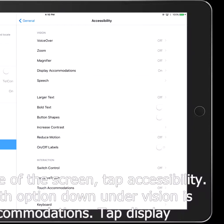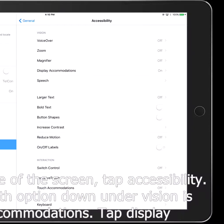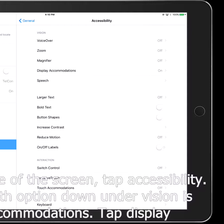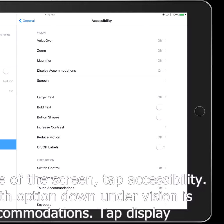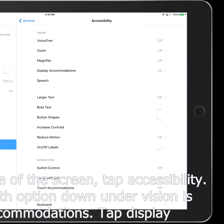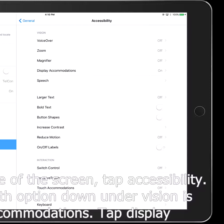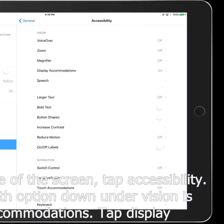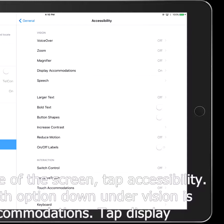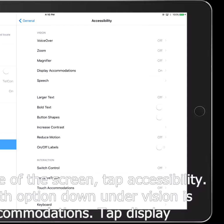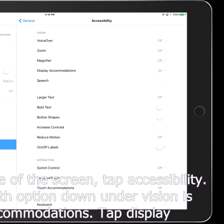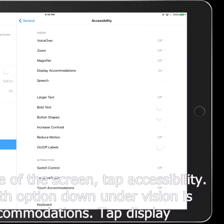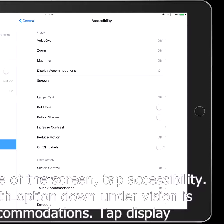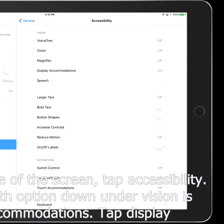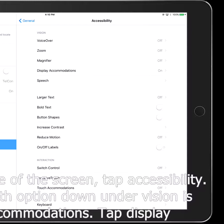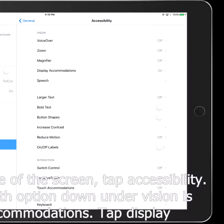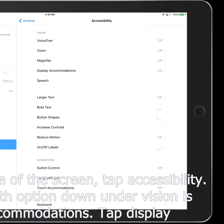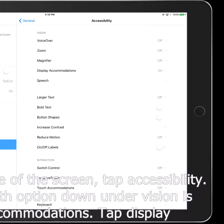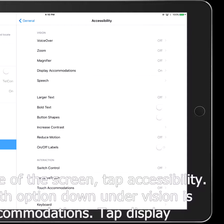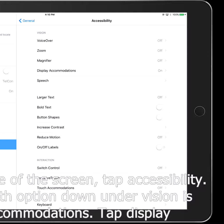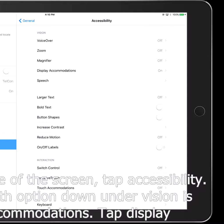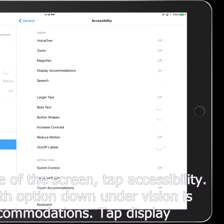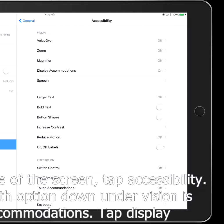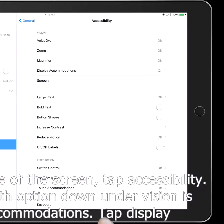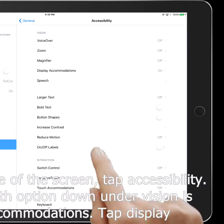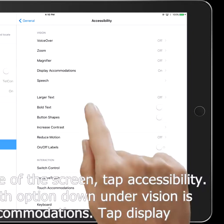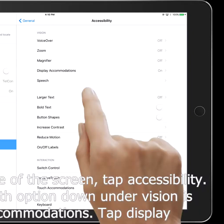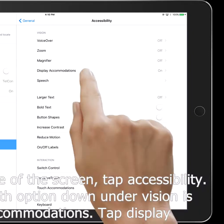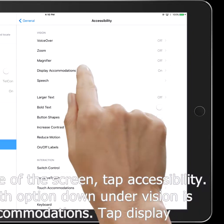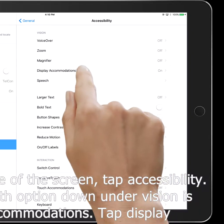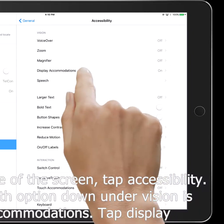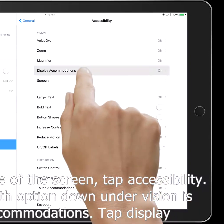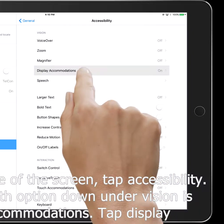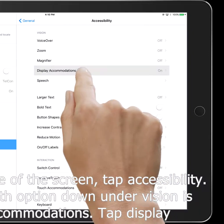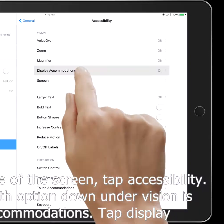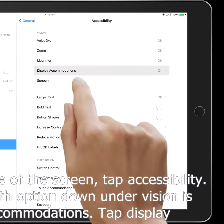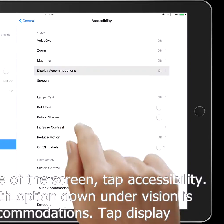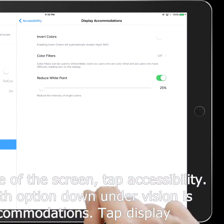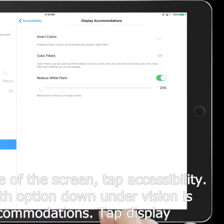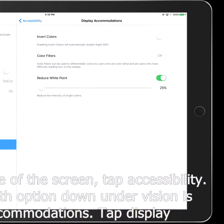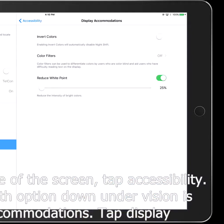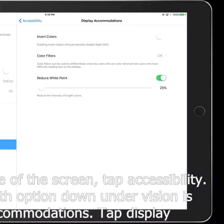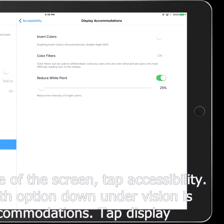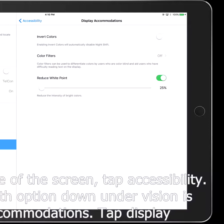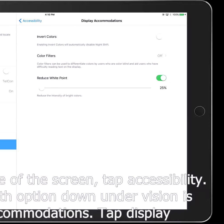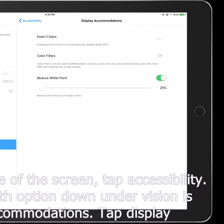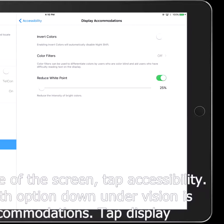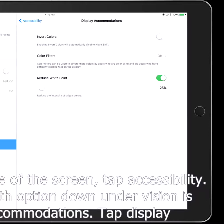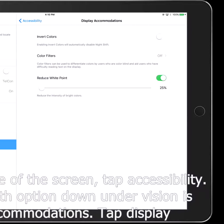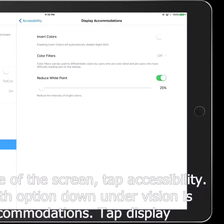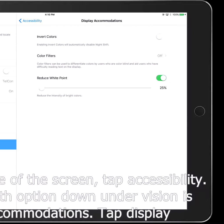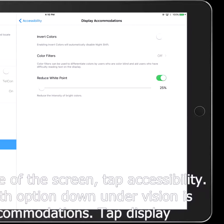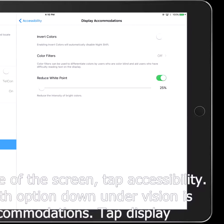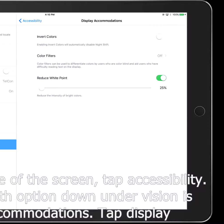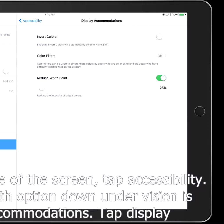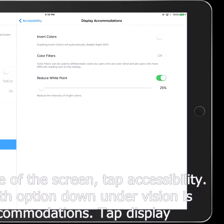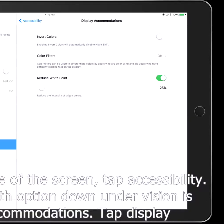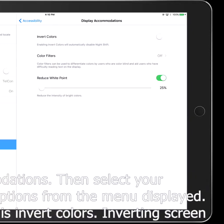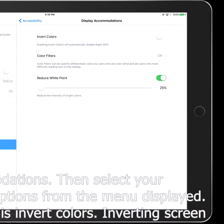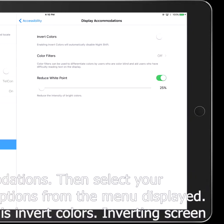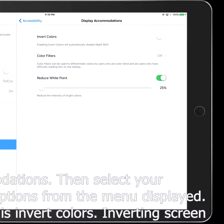Then, the fourth option down under Vision is Display Accommodations. Tap